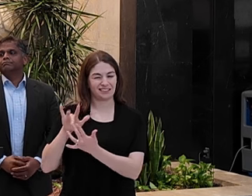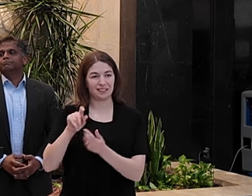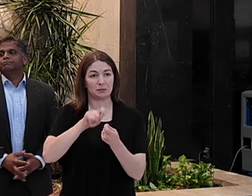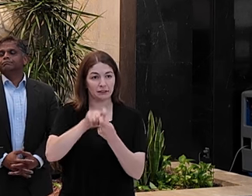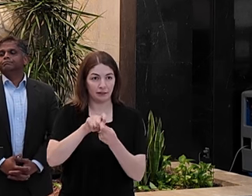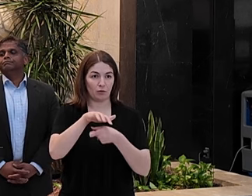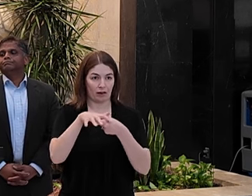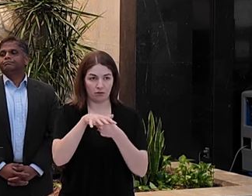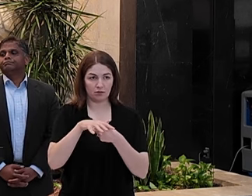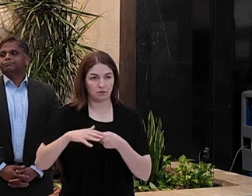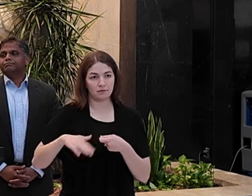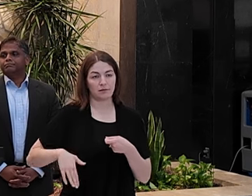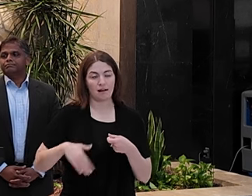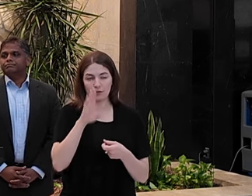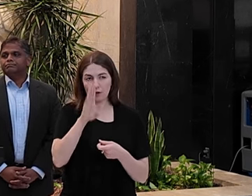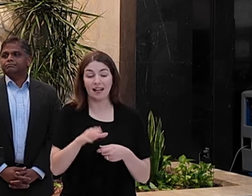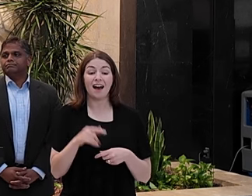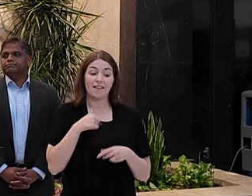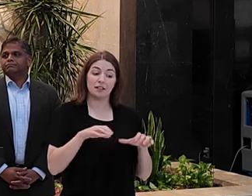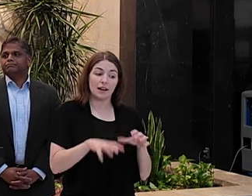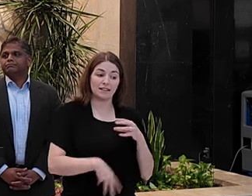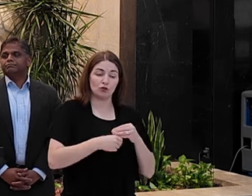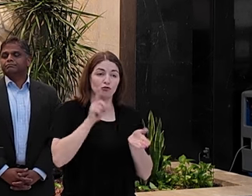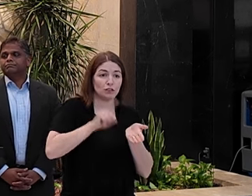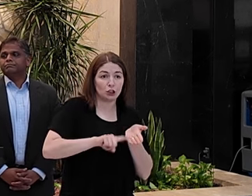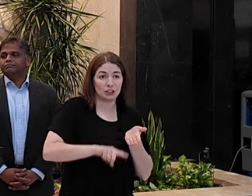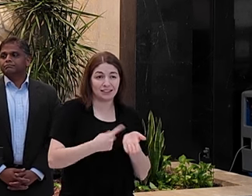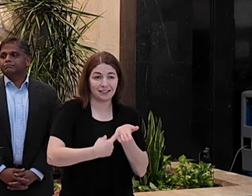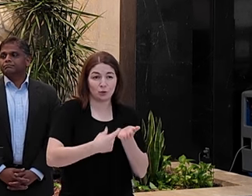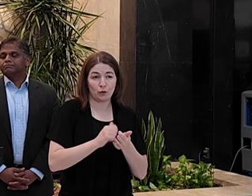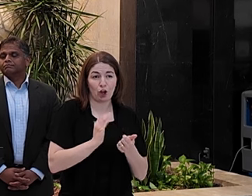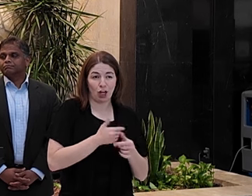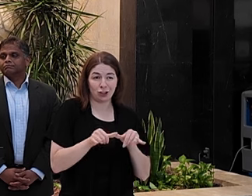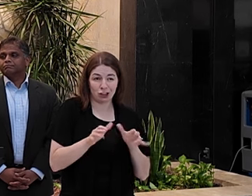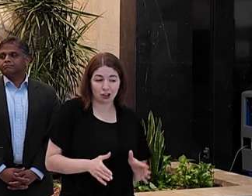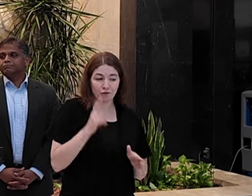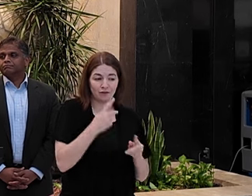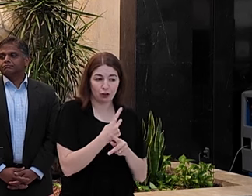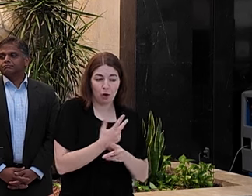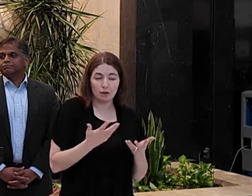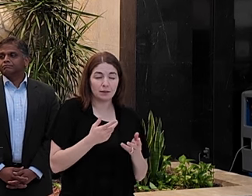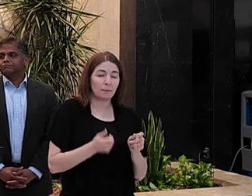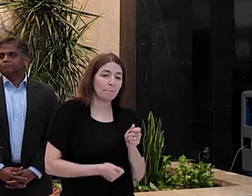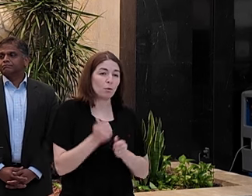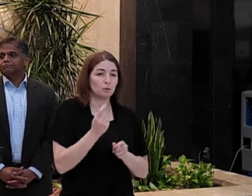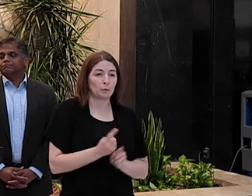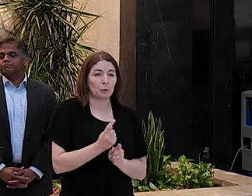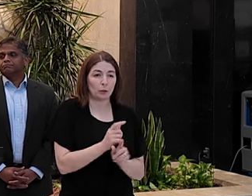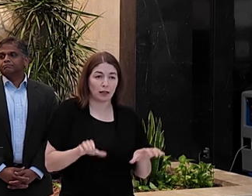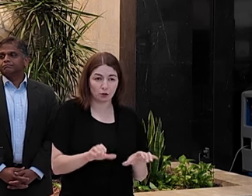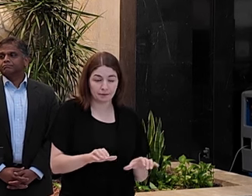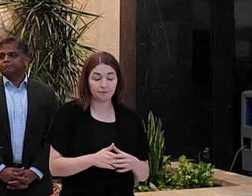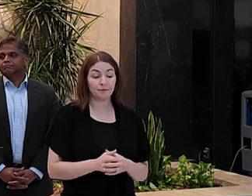have done additional research and discussions with our engineers and determined what would be the most appropriate actions. And based off those,